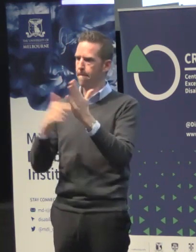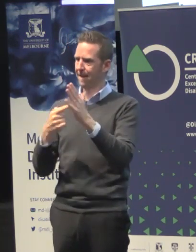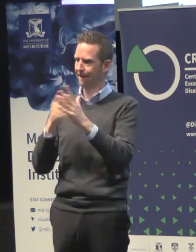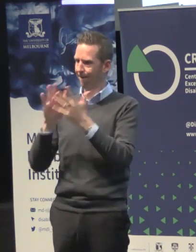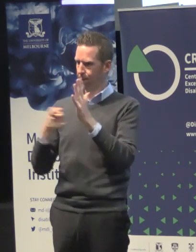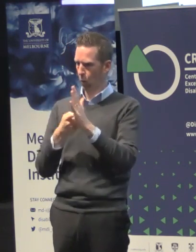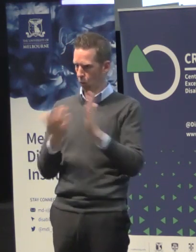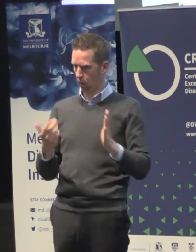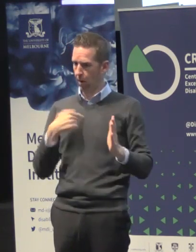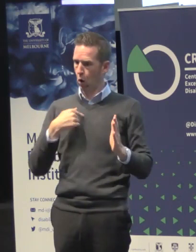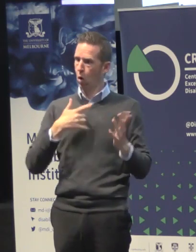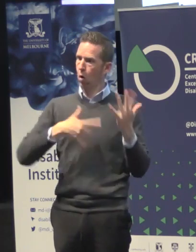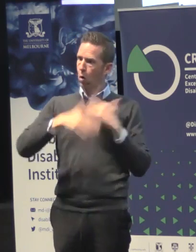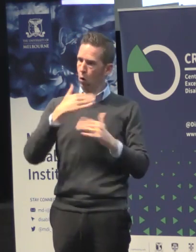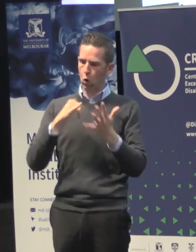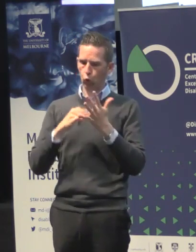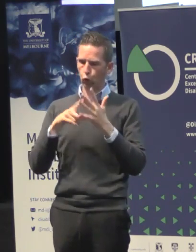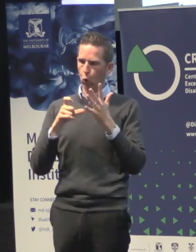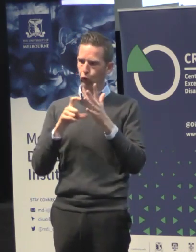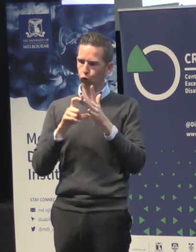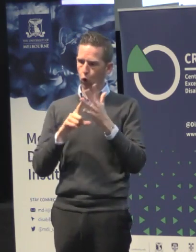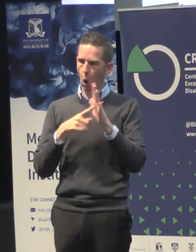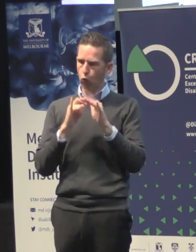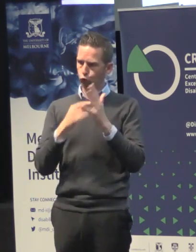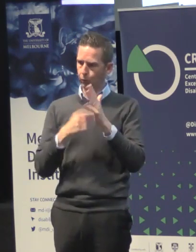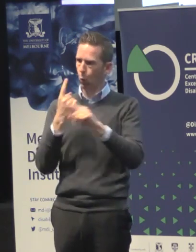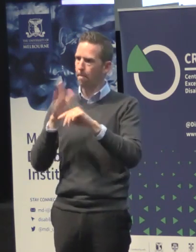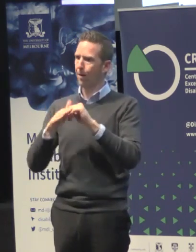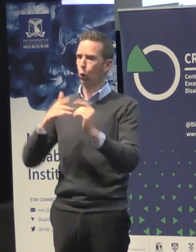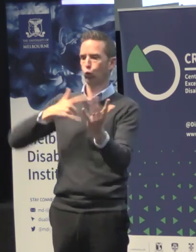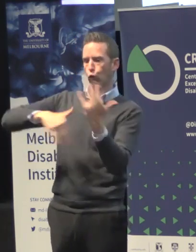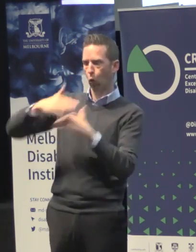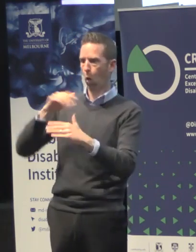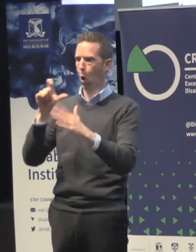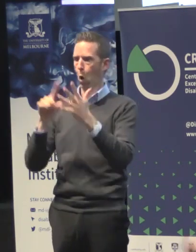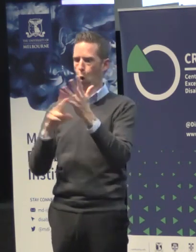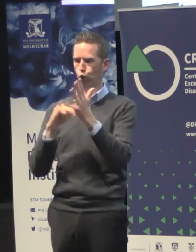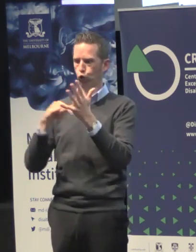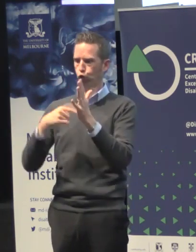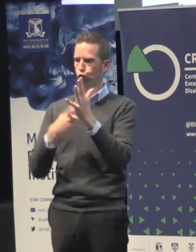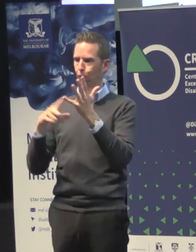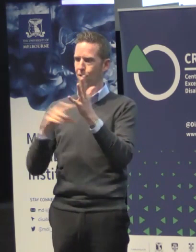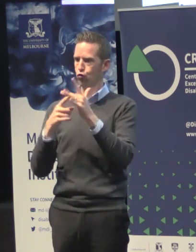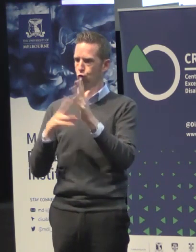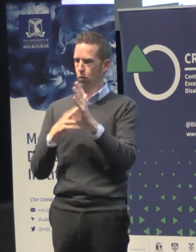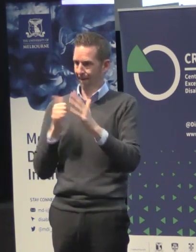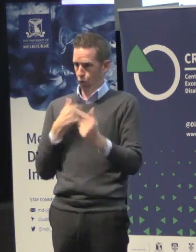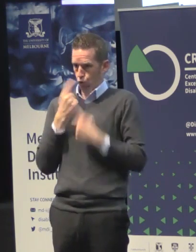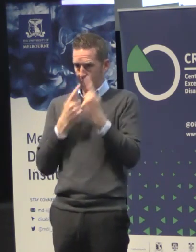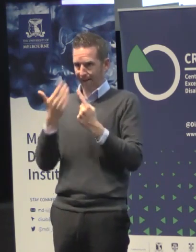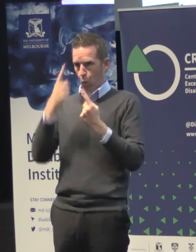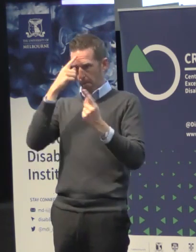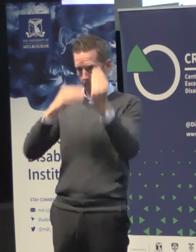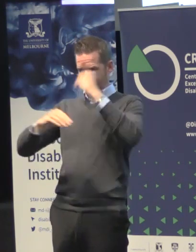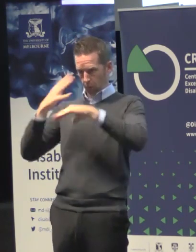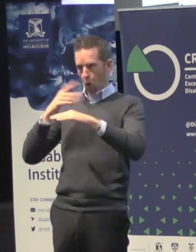am a sociologist, so we talk about social construction. Yeah? Construction is a metaphor. We've just been through a construction